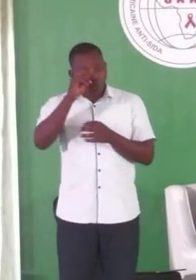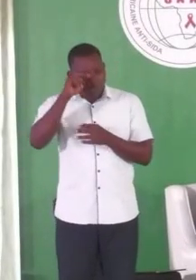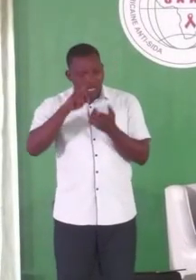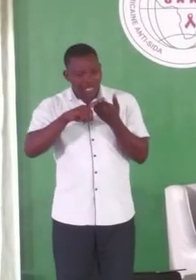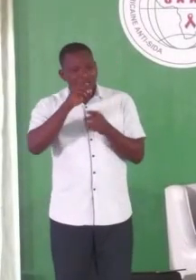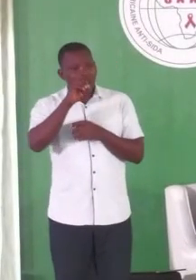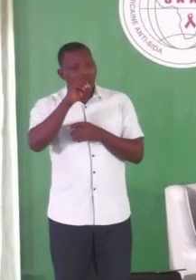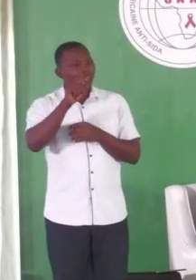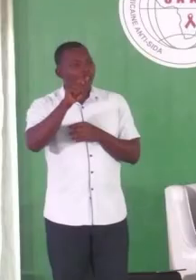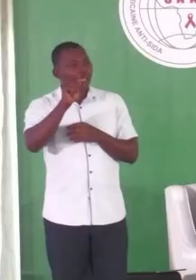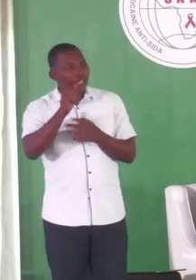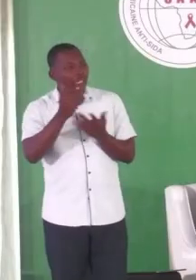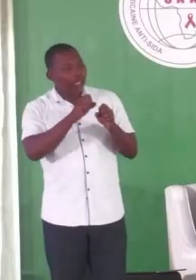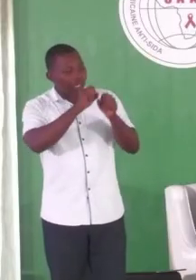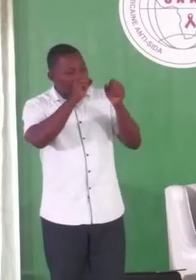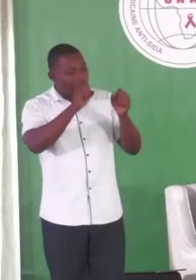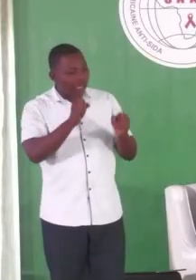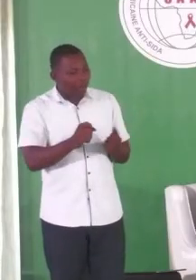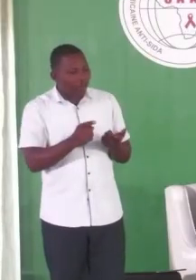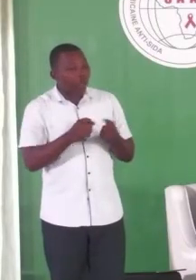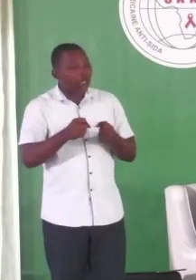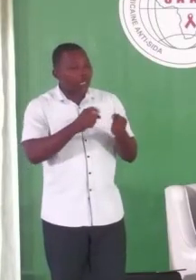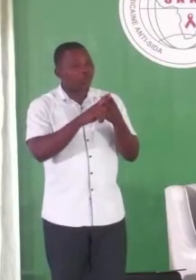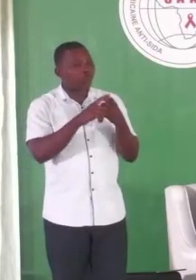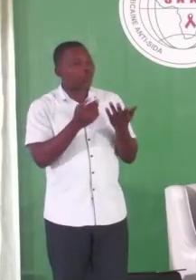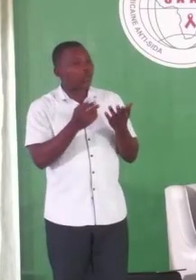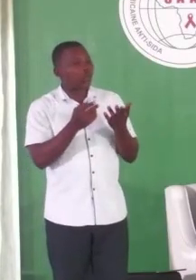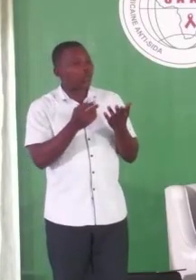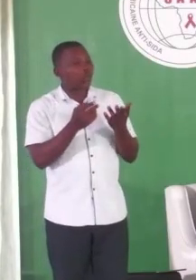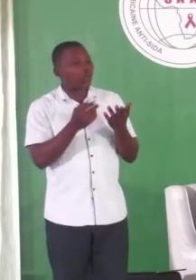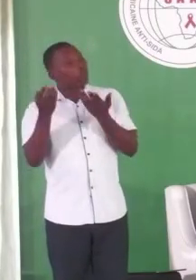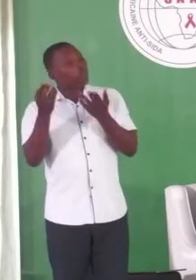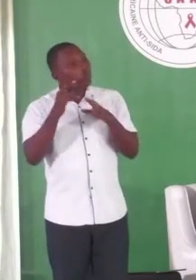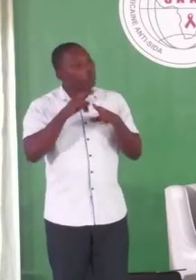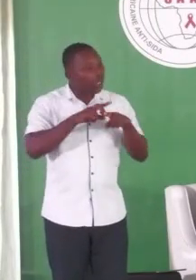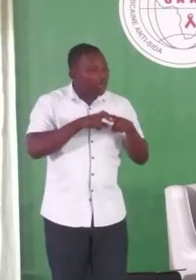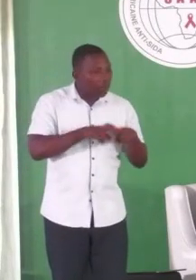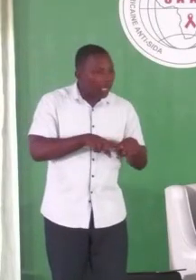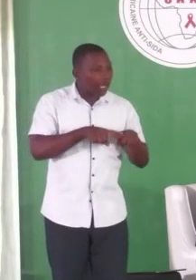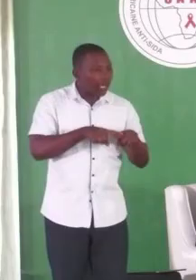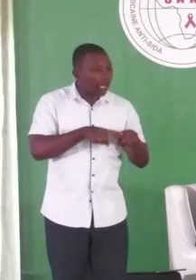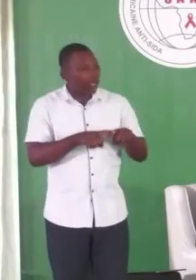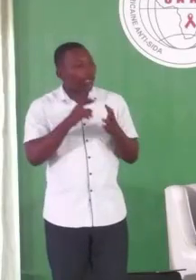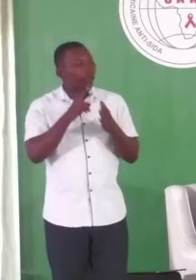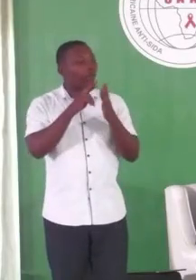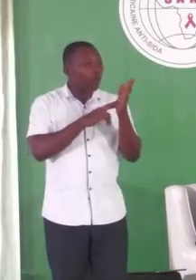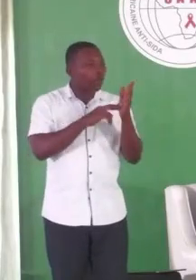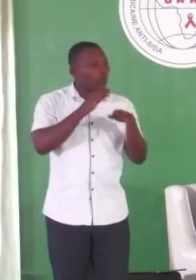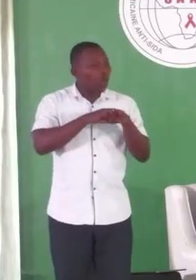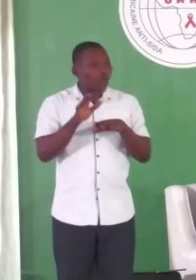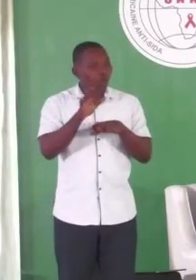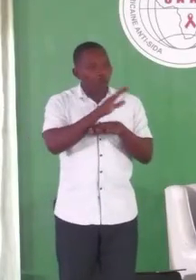be able to reliably report on your initial impact indicators. That's the